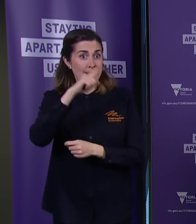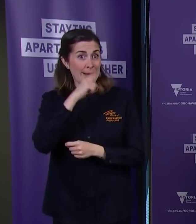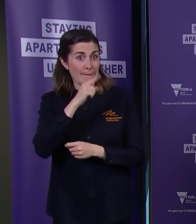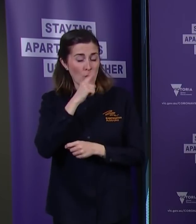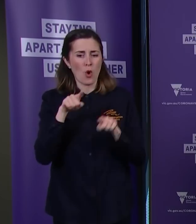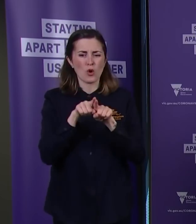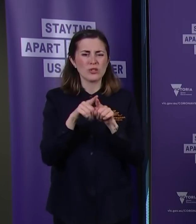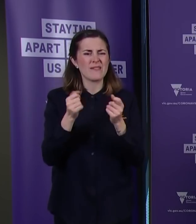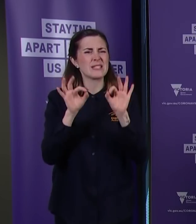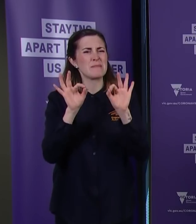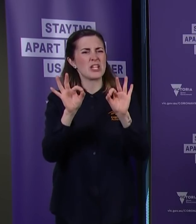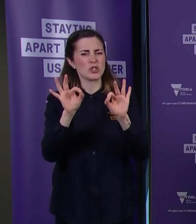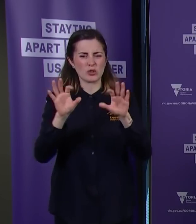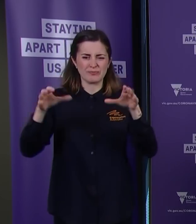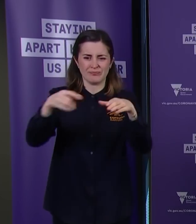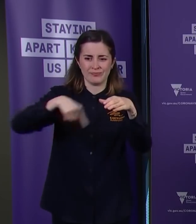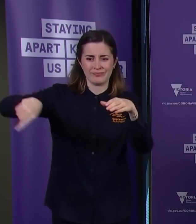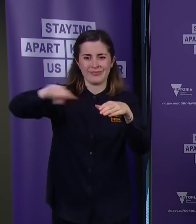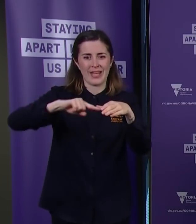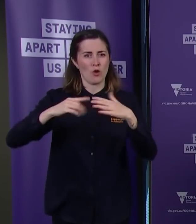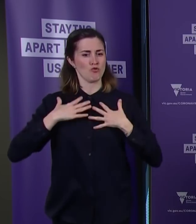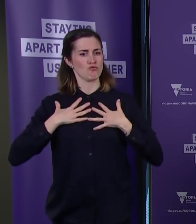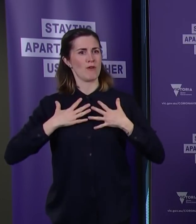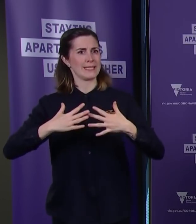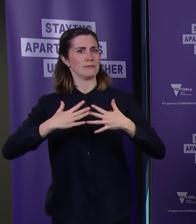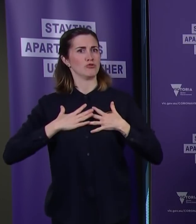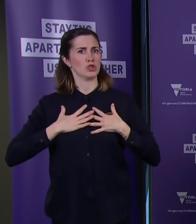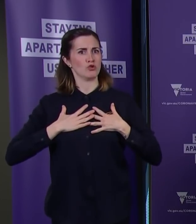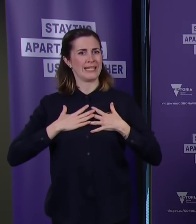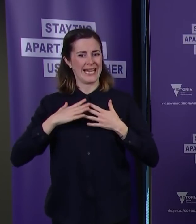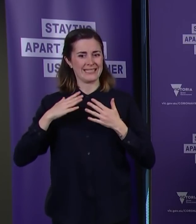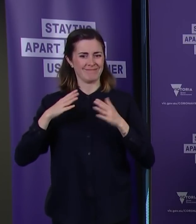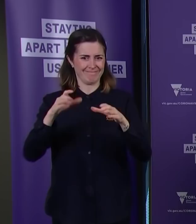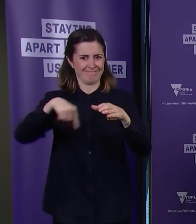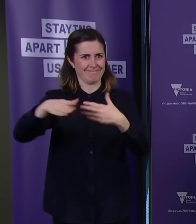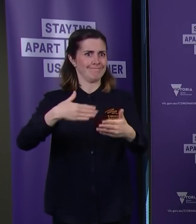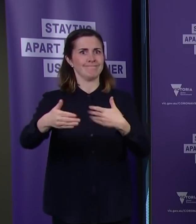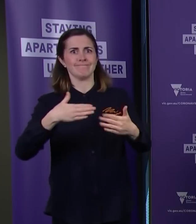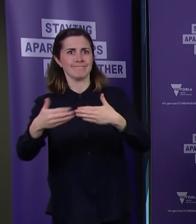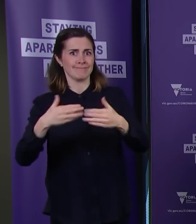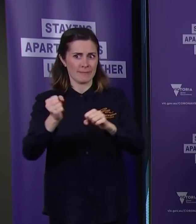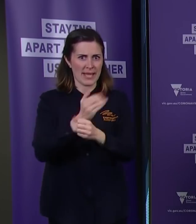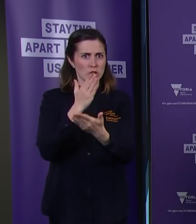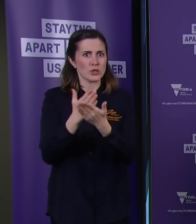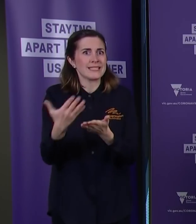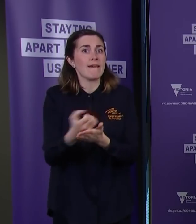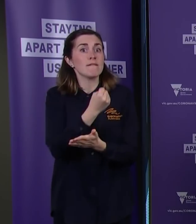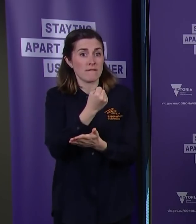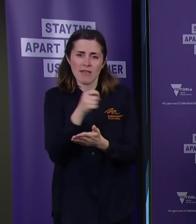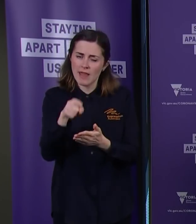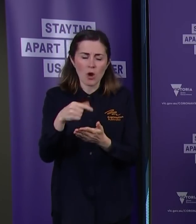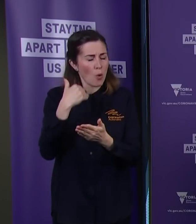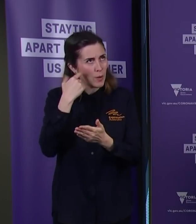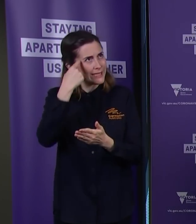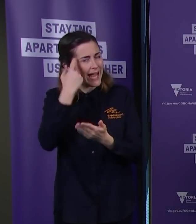meet weekly as well. And they're always looking to ways to just continuously perform at a higher and better level.